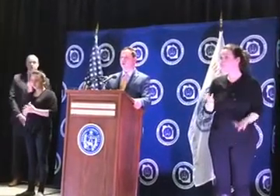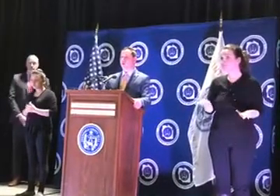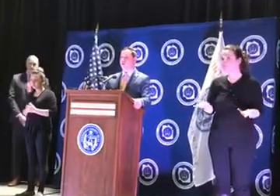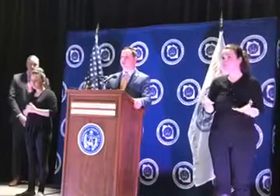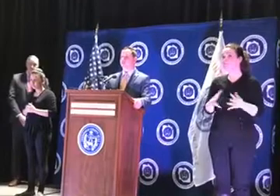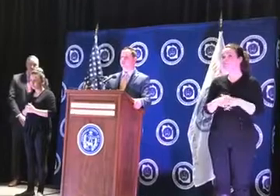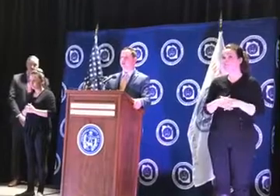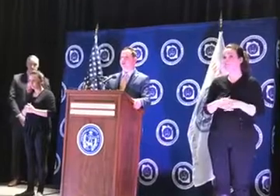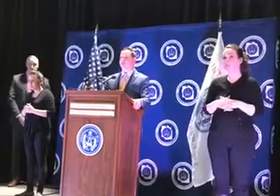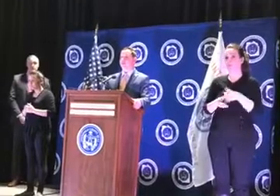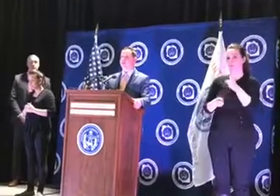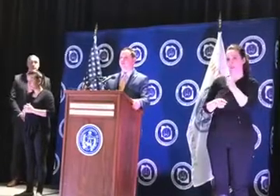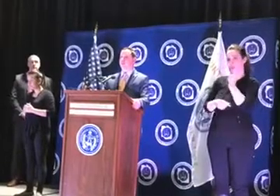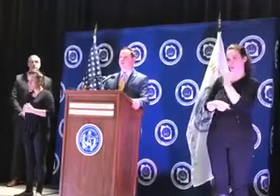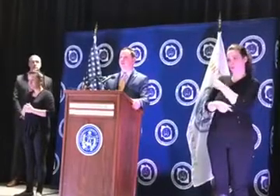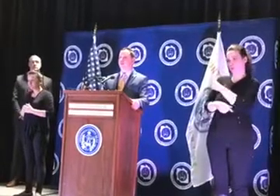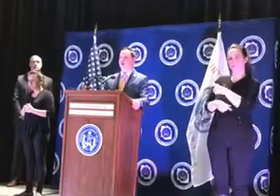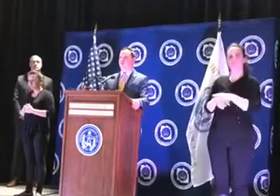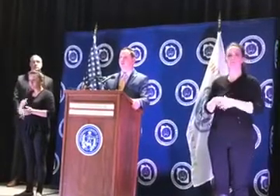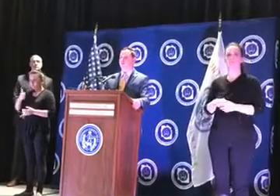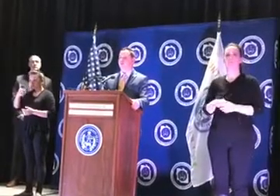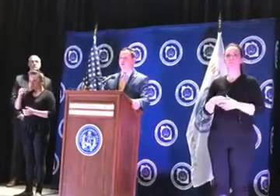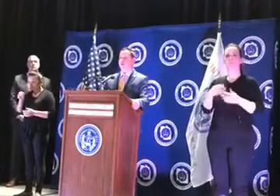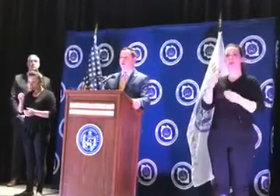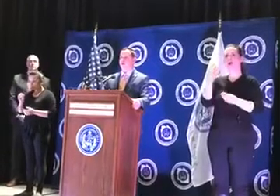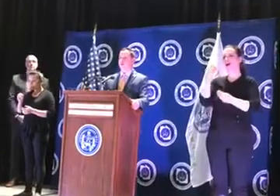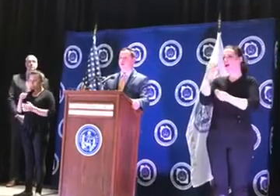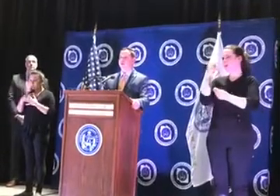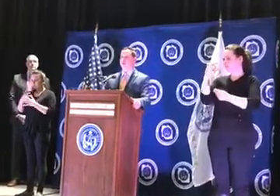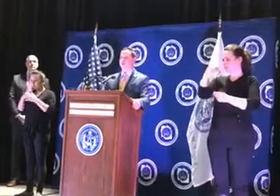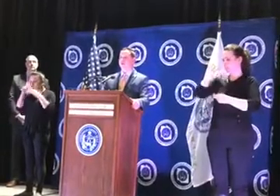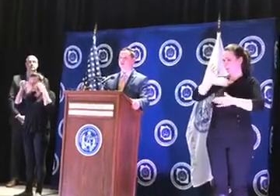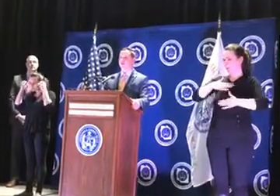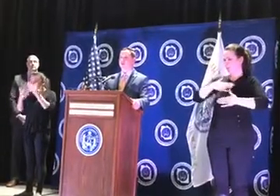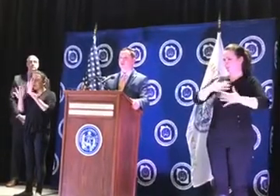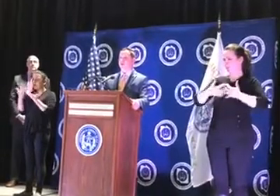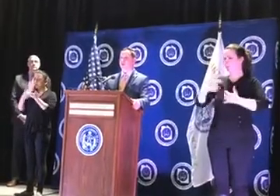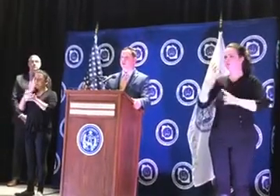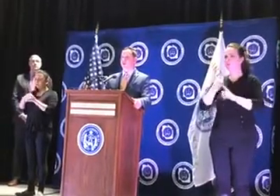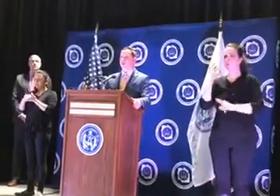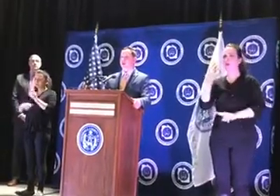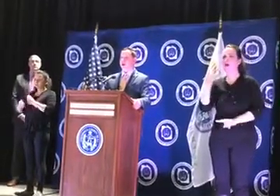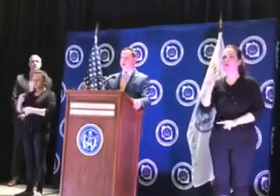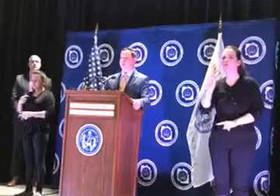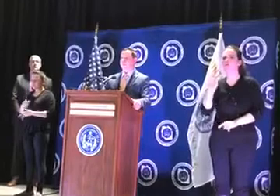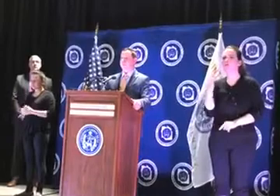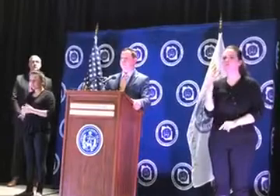We are utilizing various broker networks. Michael, this is a situation where